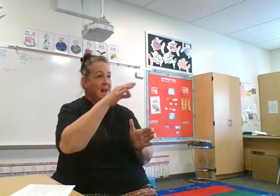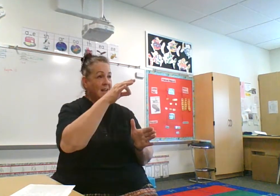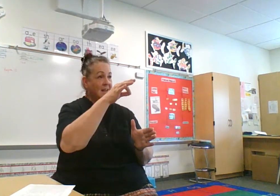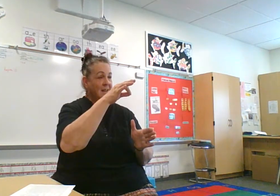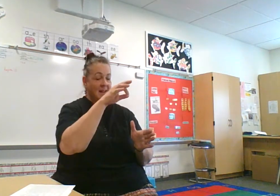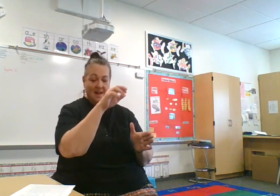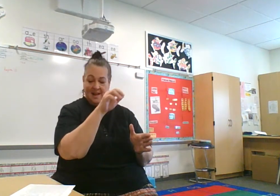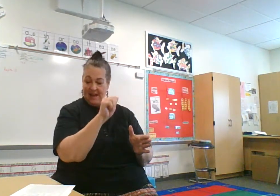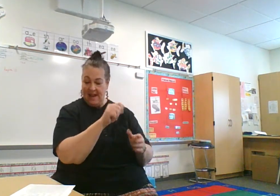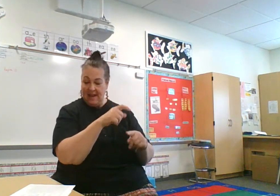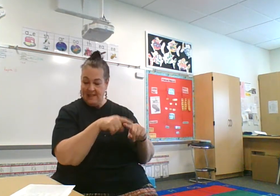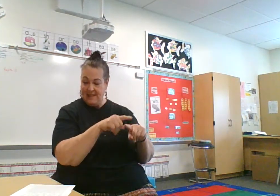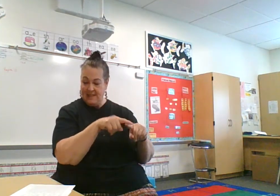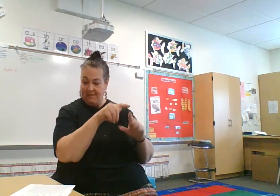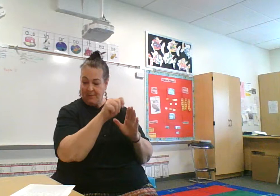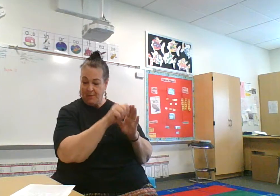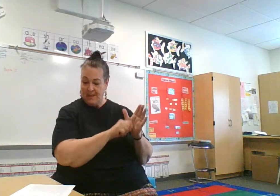find a different